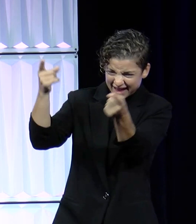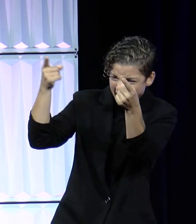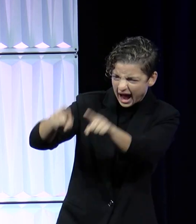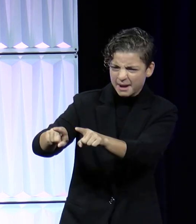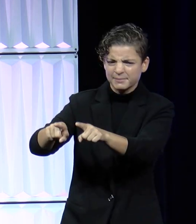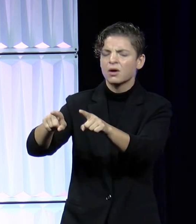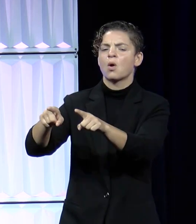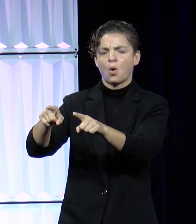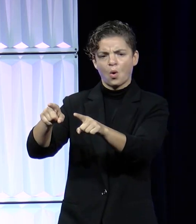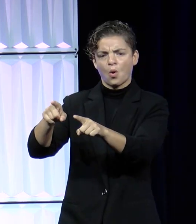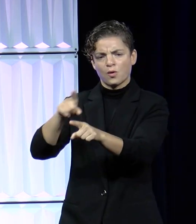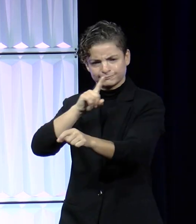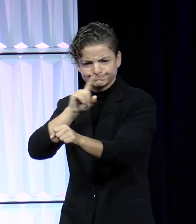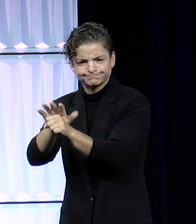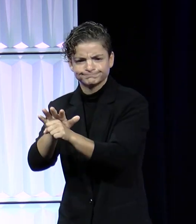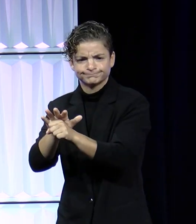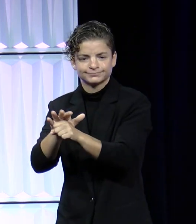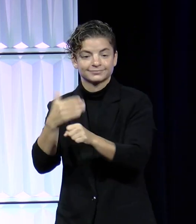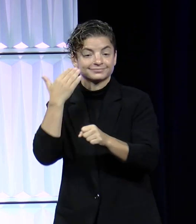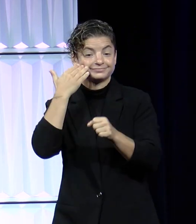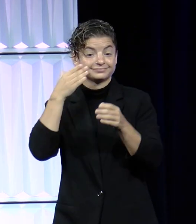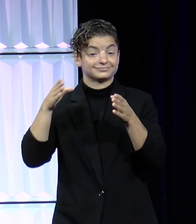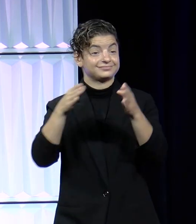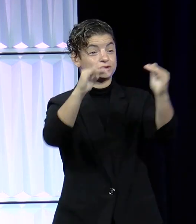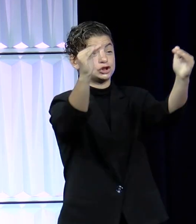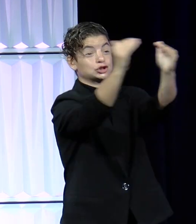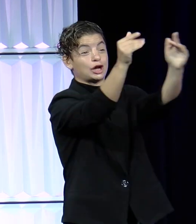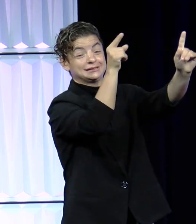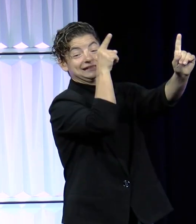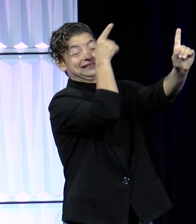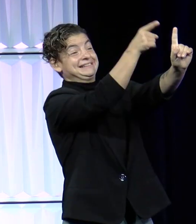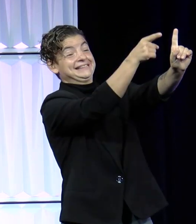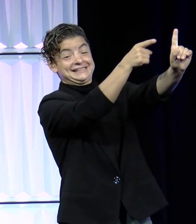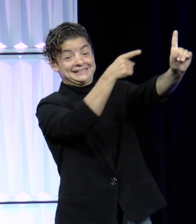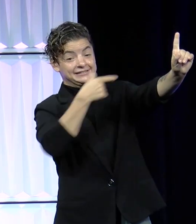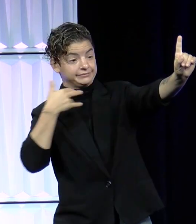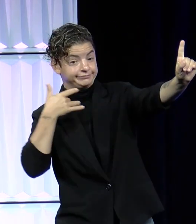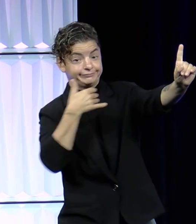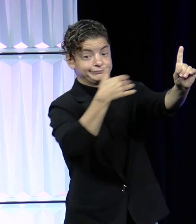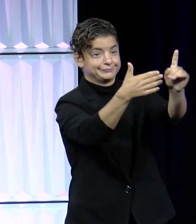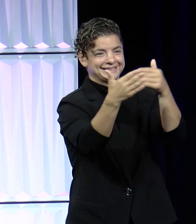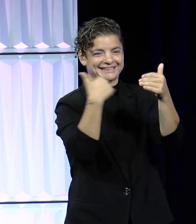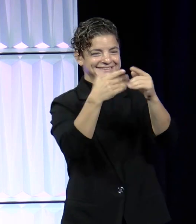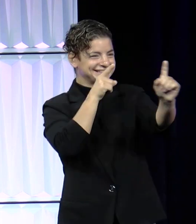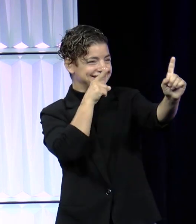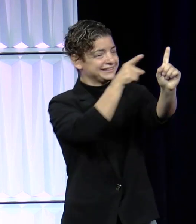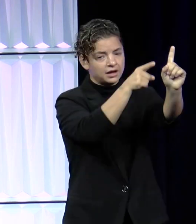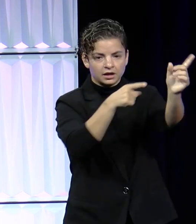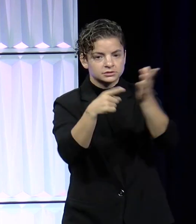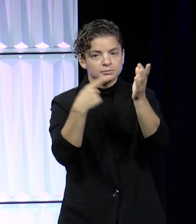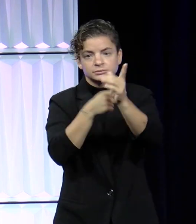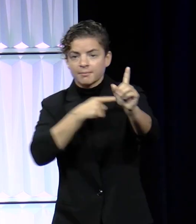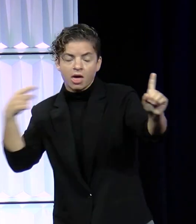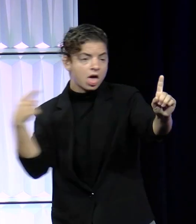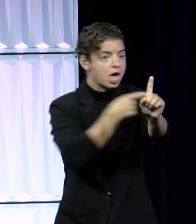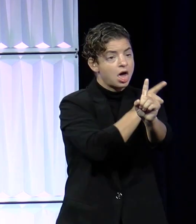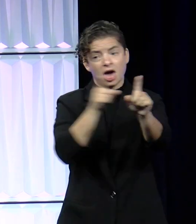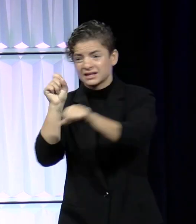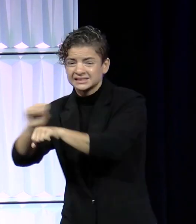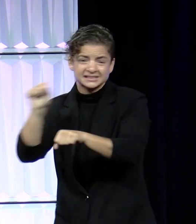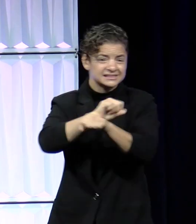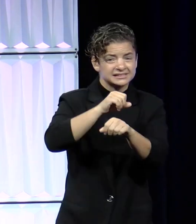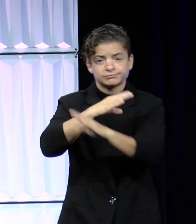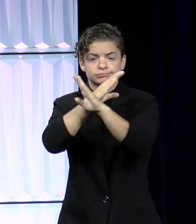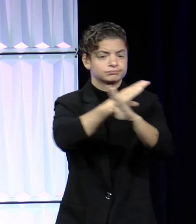the road to justice and healing isn't always linear, right? Survivors, especially those from underserved and